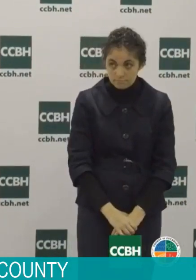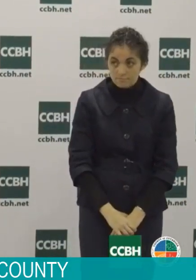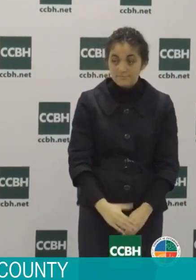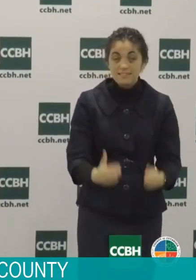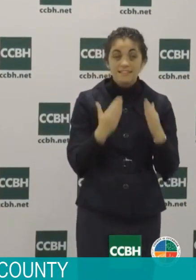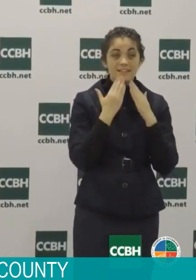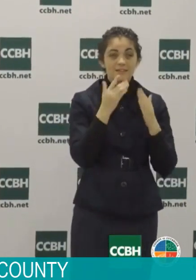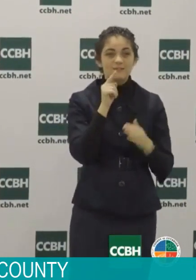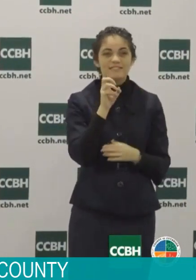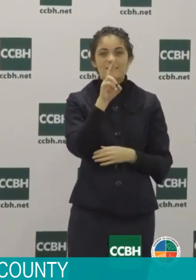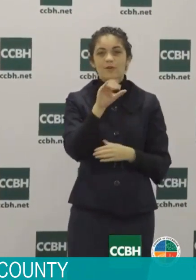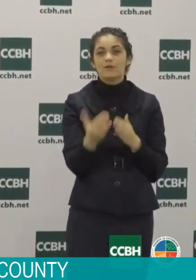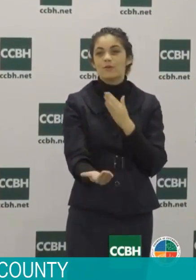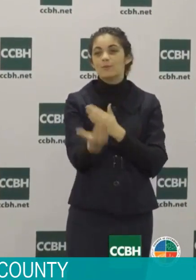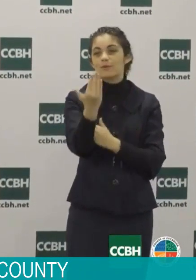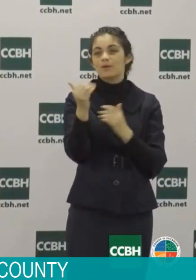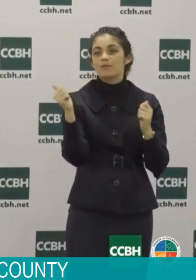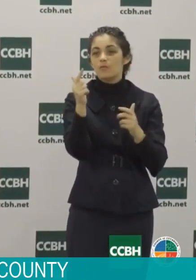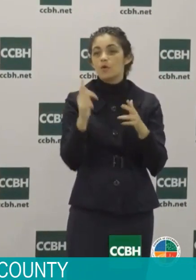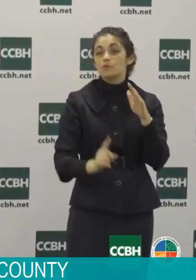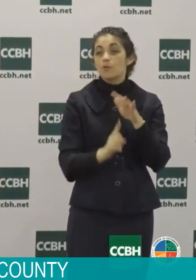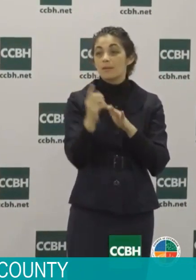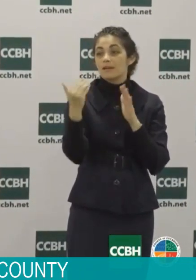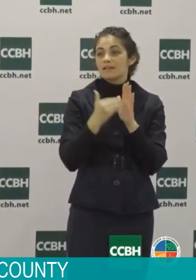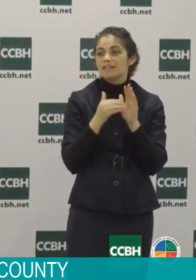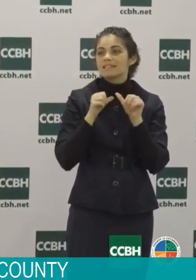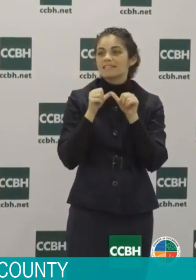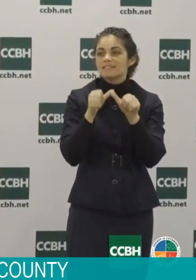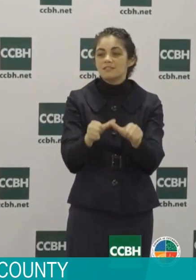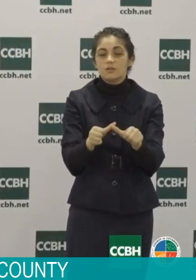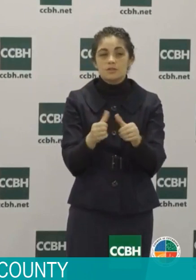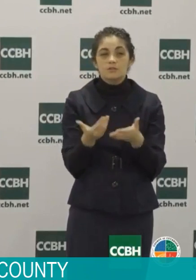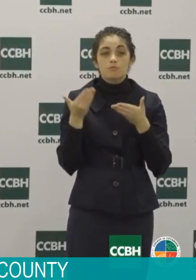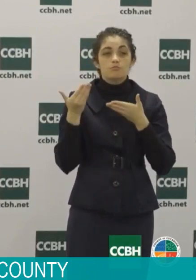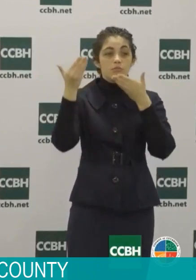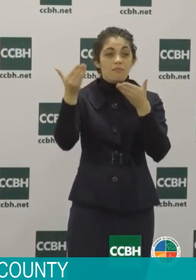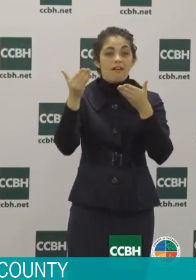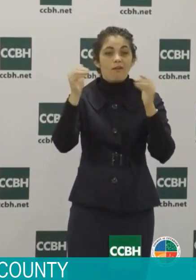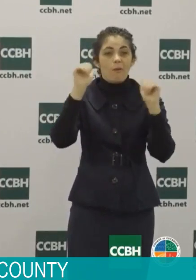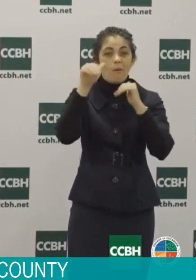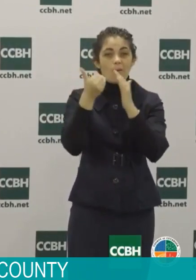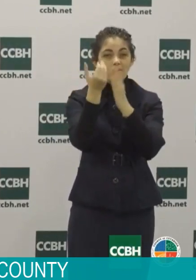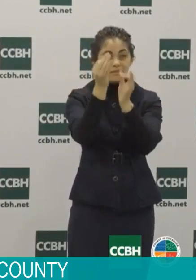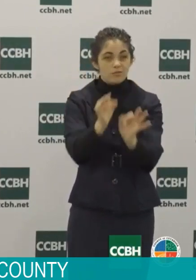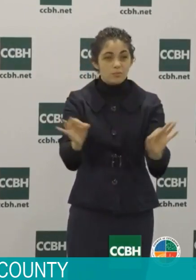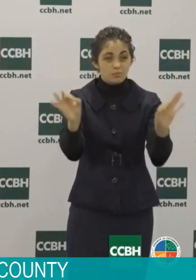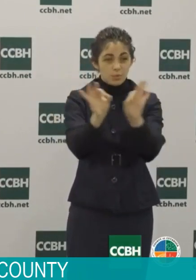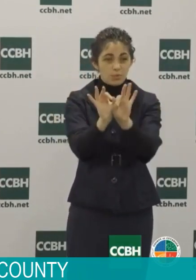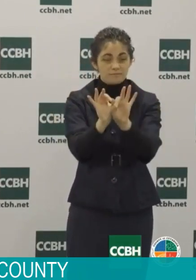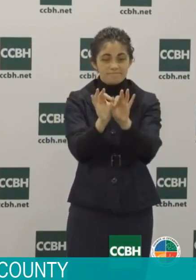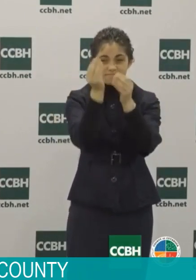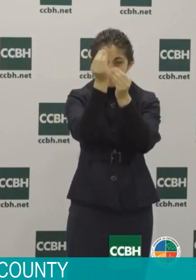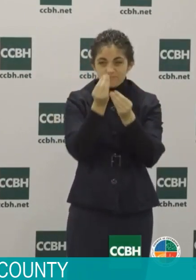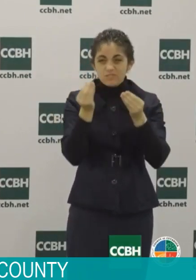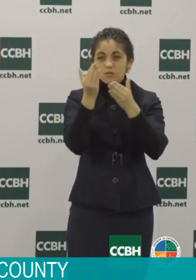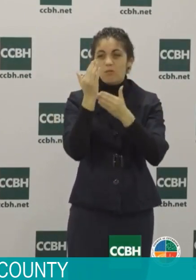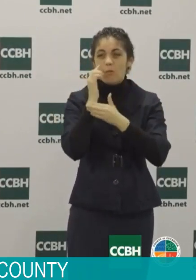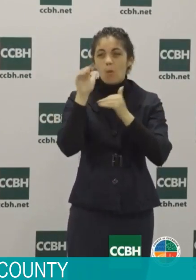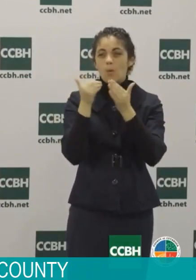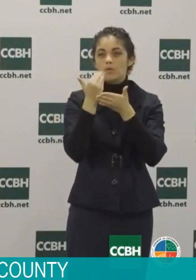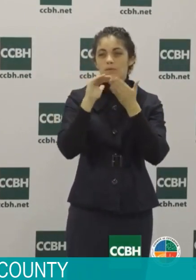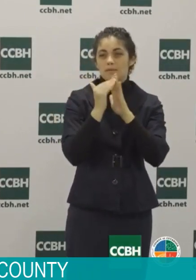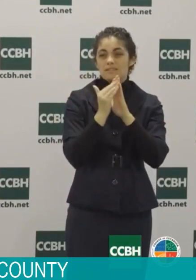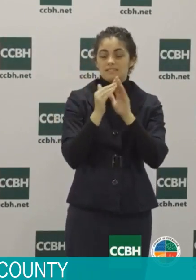Thank you, Terry. Good morning. Thank you all for being here and for continuing to provide important information to the community as this continues to